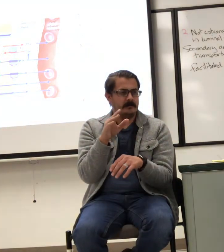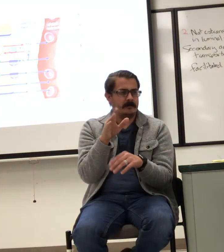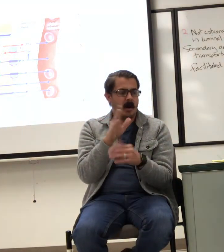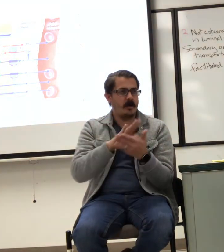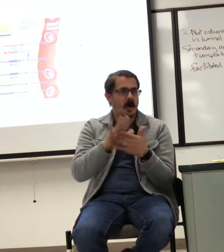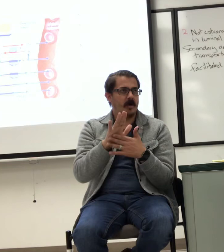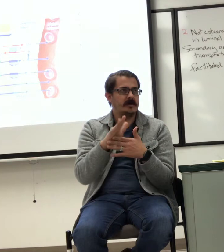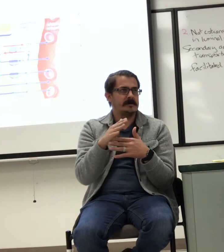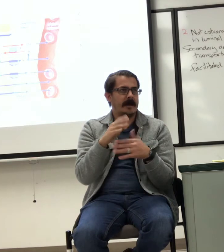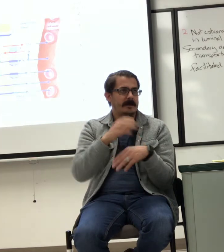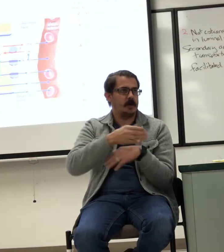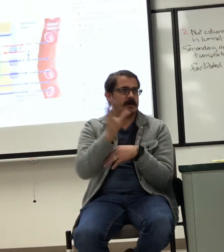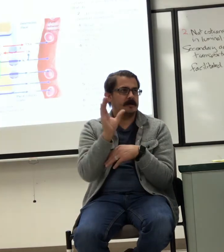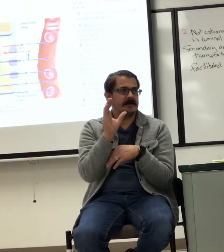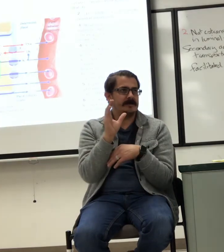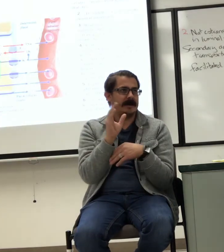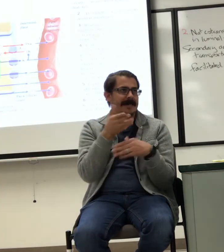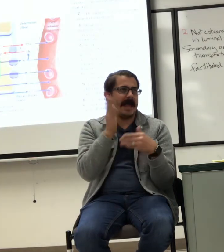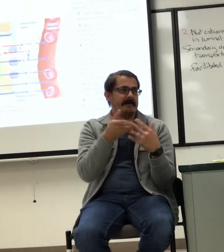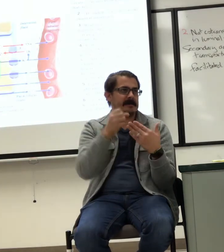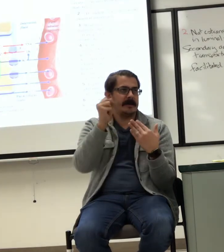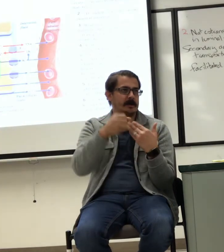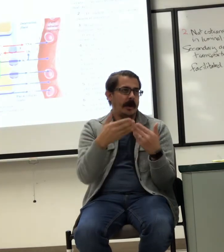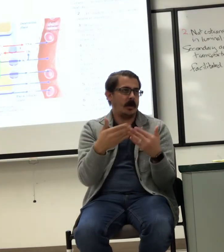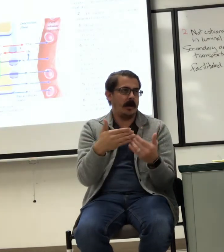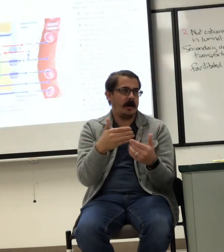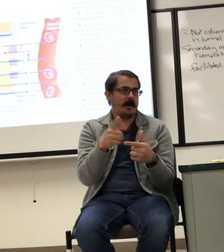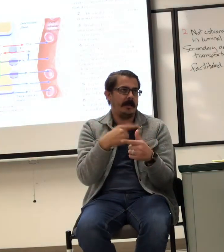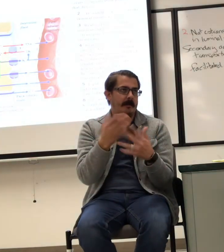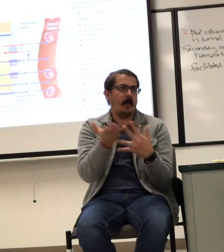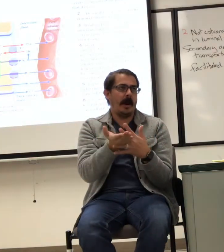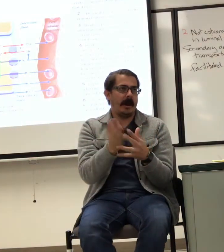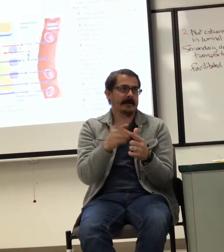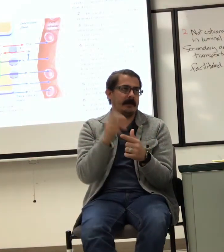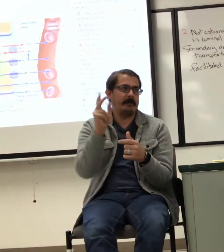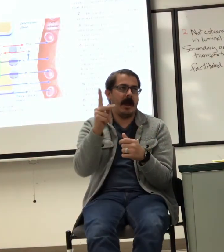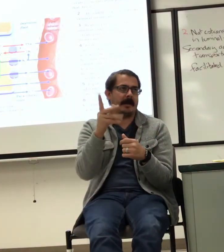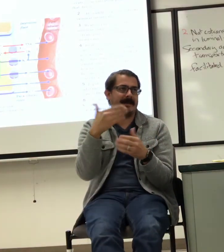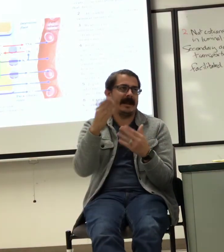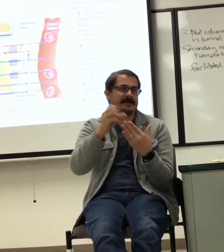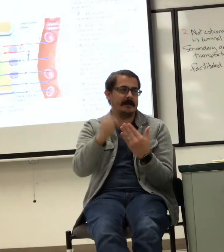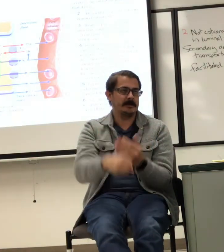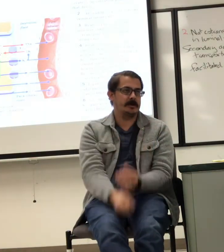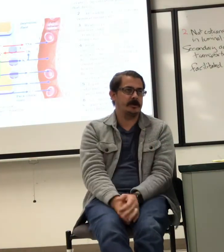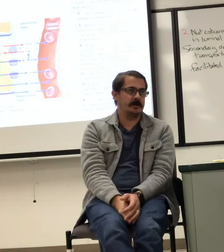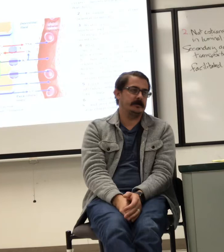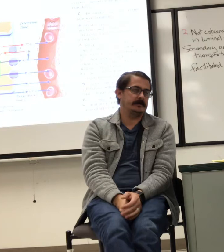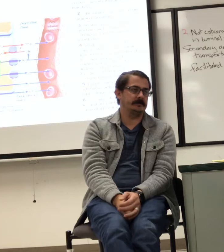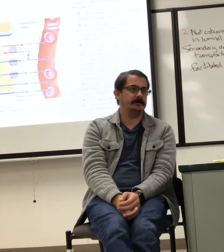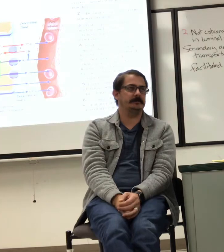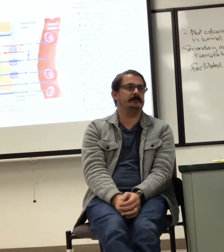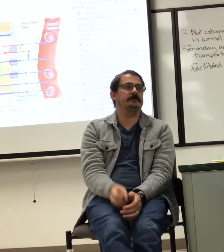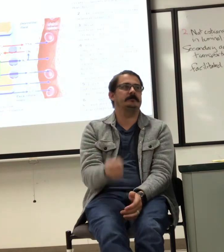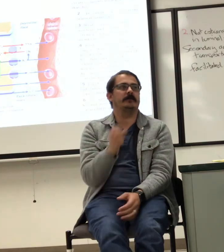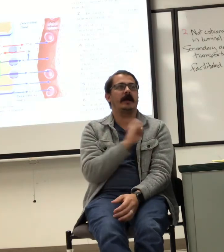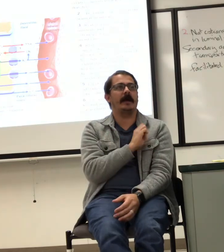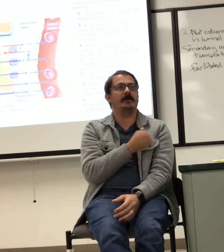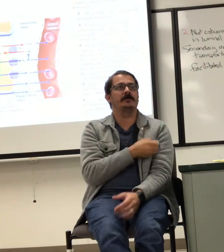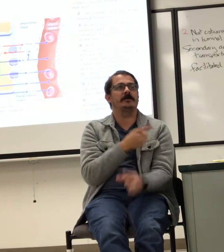Now glucose, it may be going uphill or downhill, but it doesn't matter. The energy is provided by the downhill sodium,